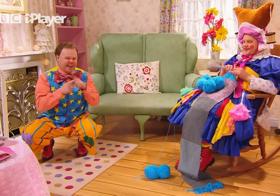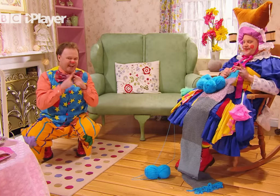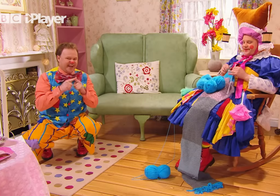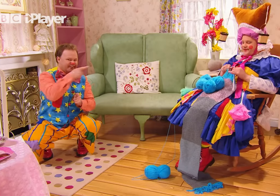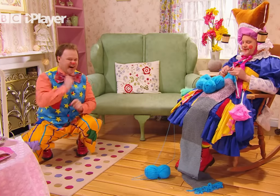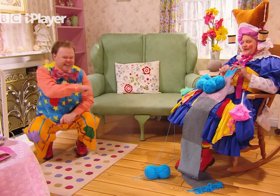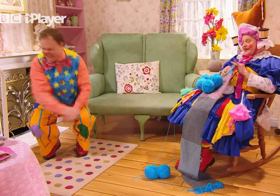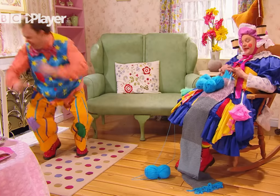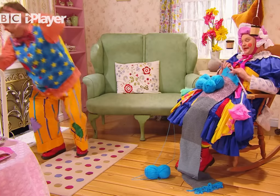Knitting.